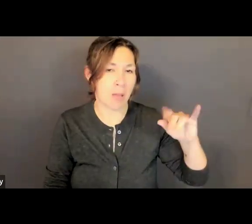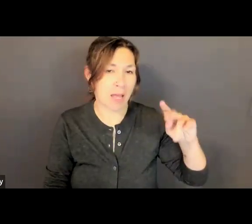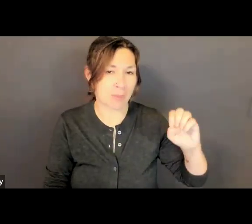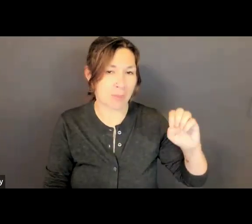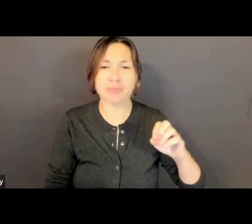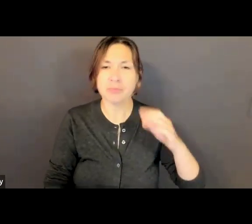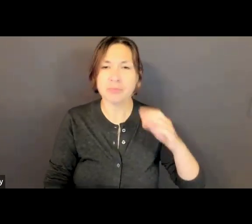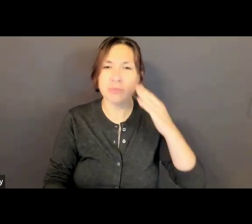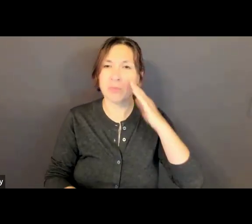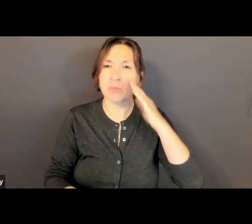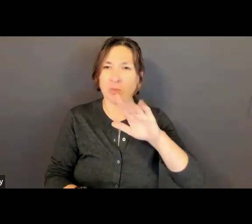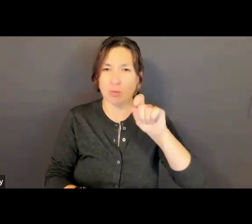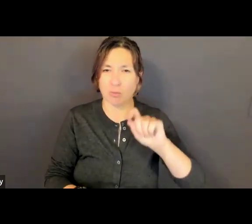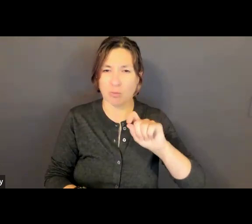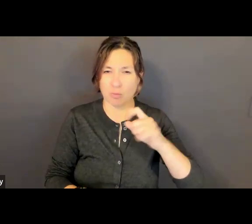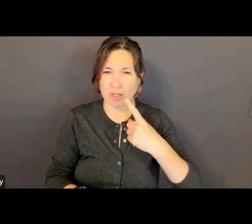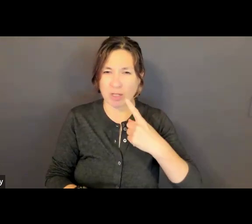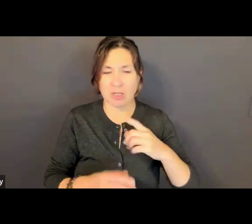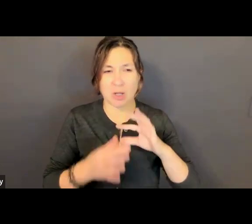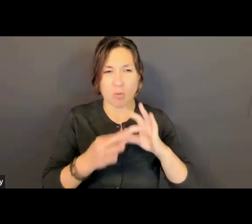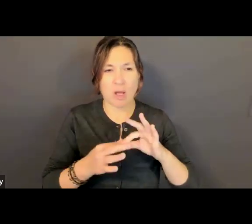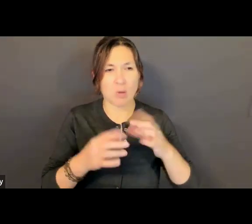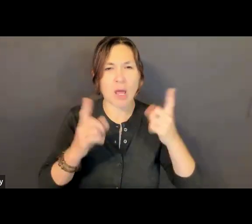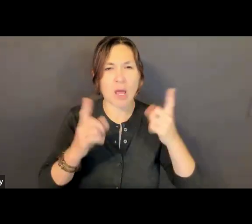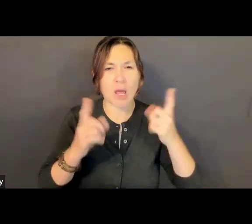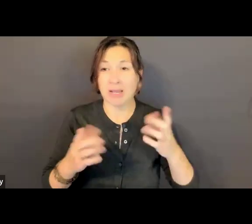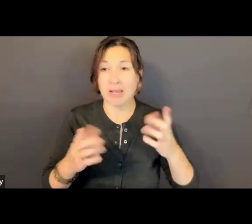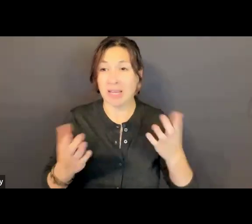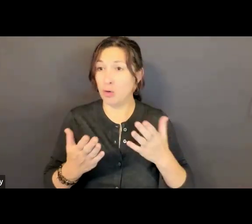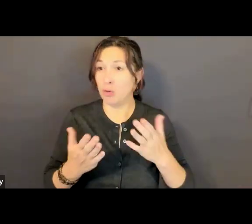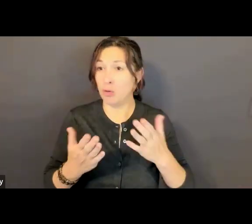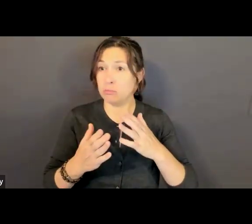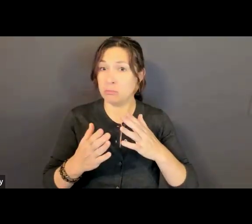strategy nationally and in the state. There was a time period of